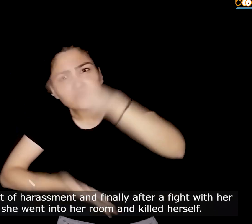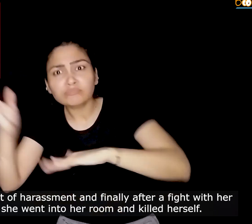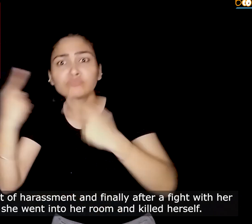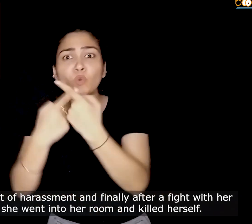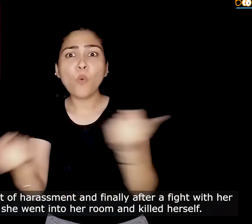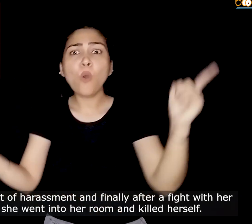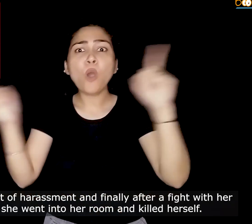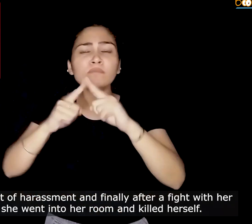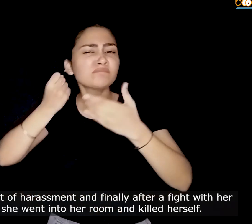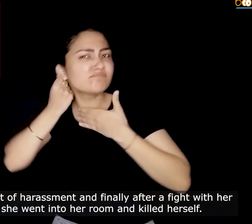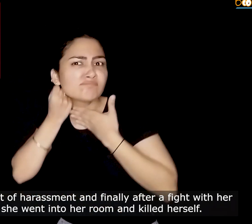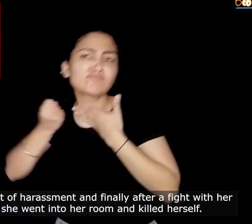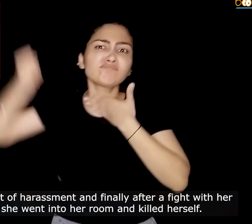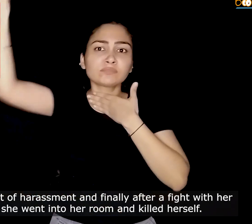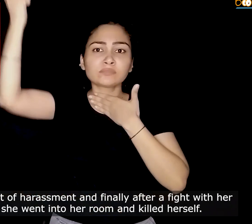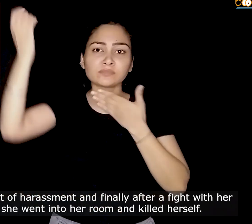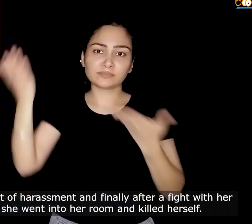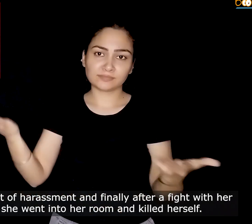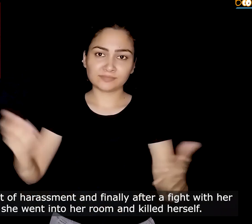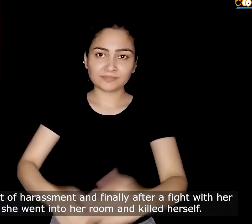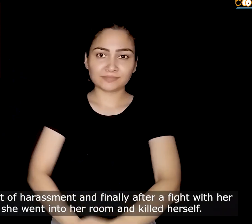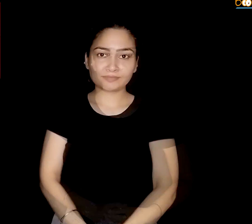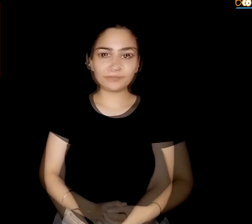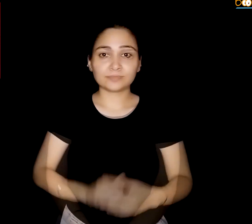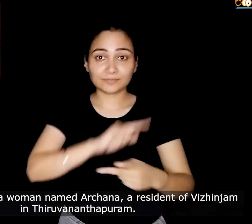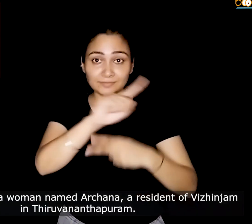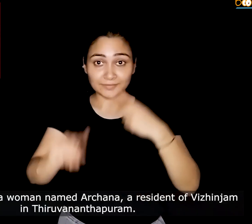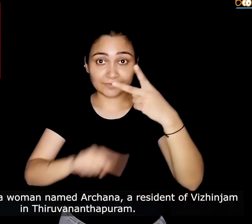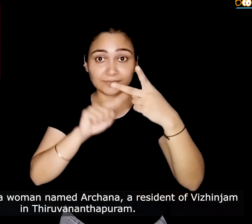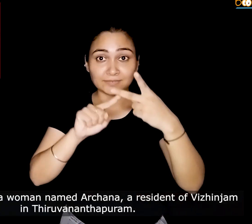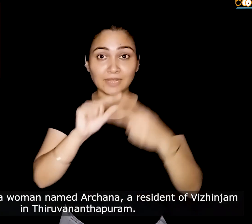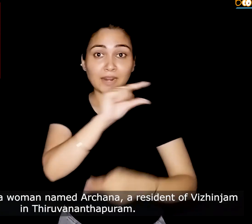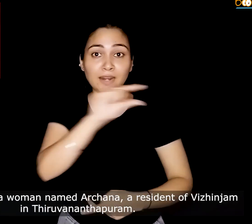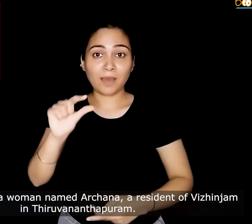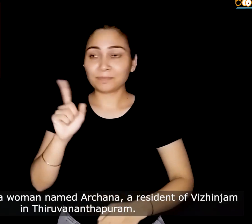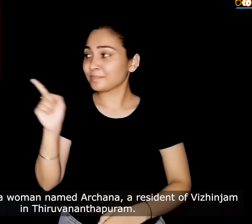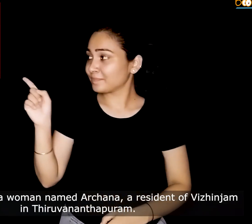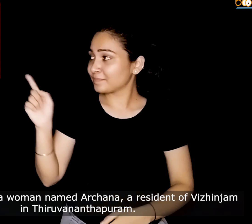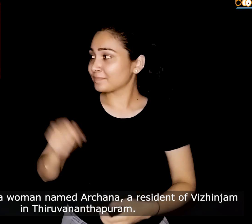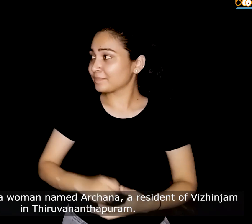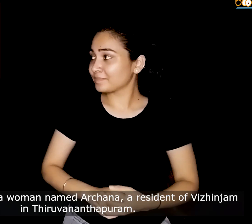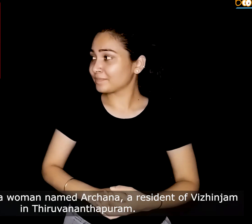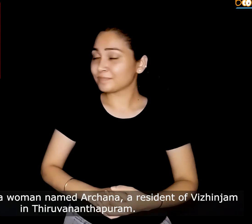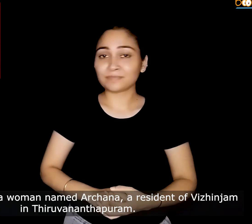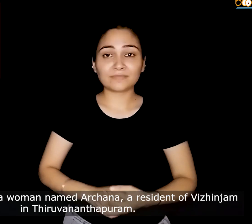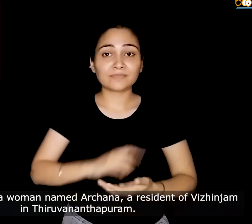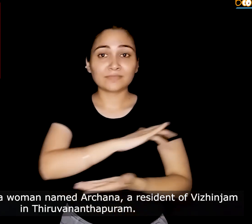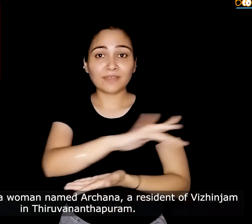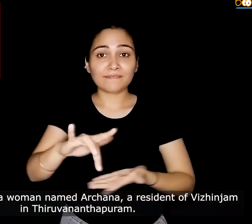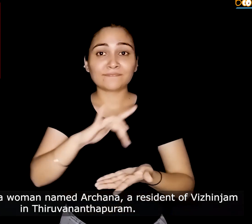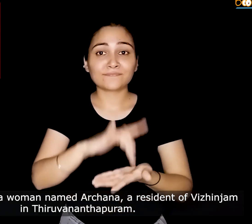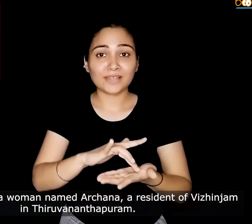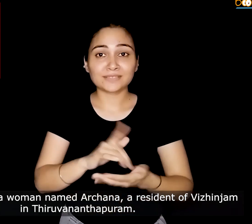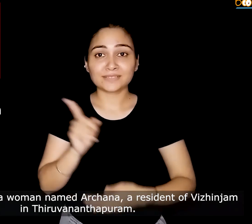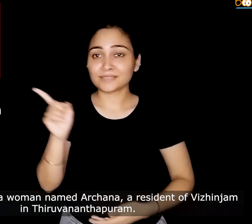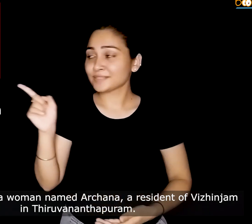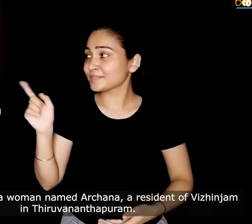into her room and killed herself the second was a woman named archana a resident of